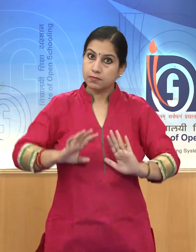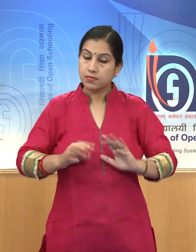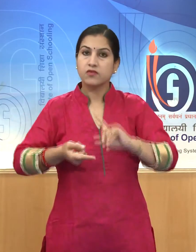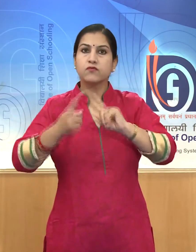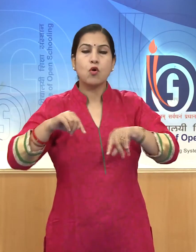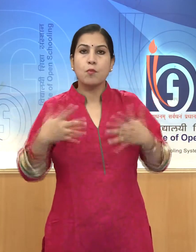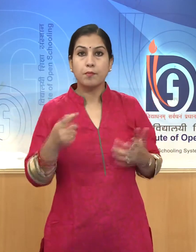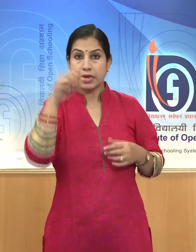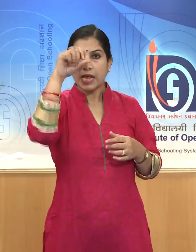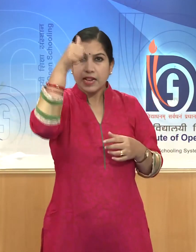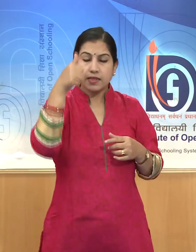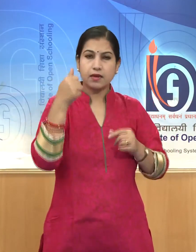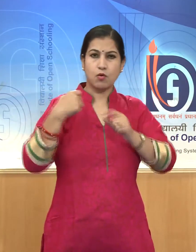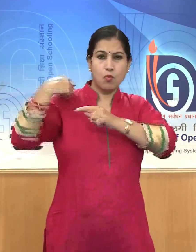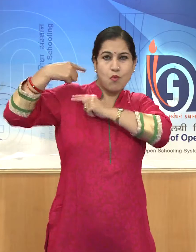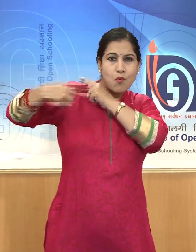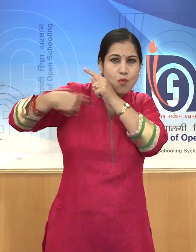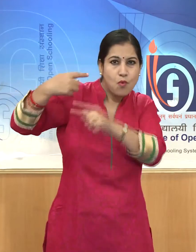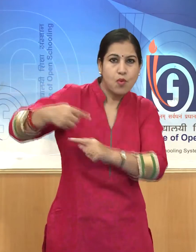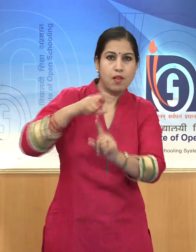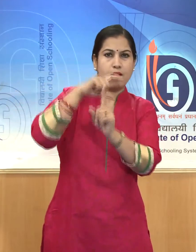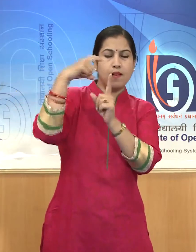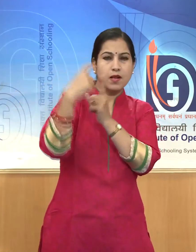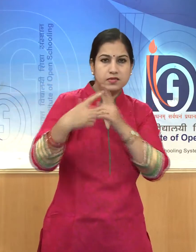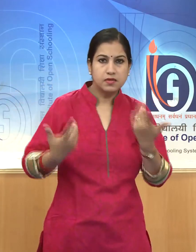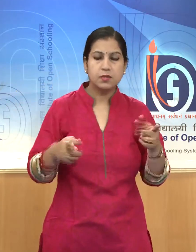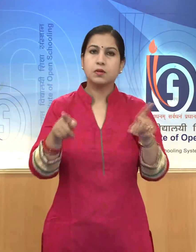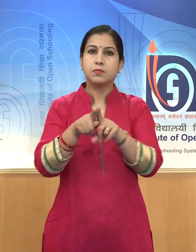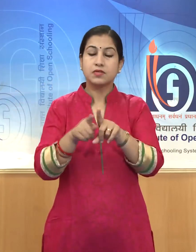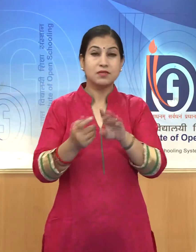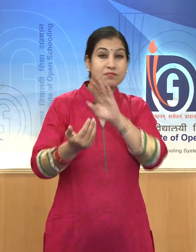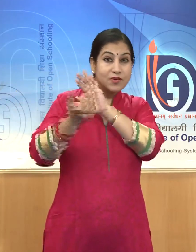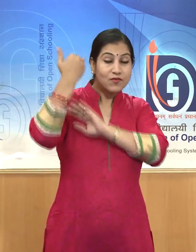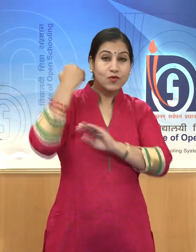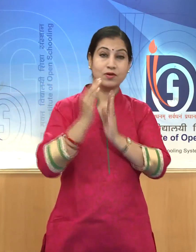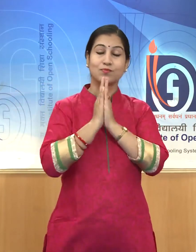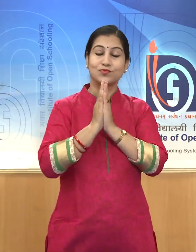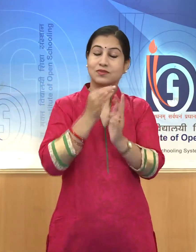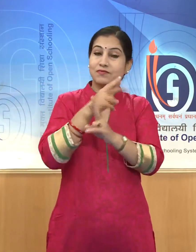from Indian classics and mythology.